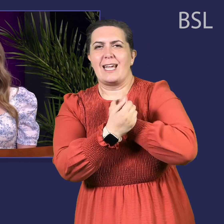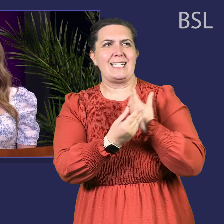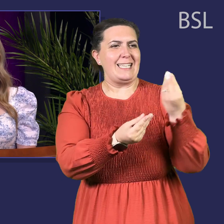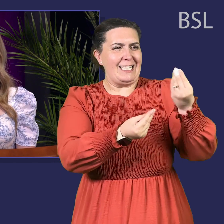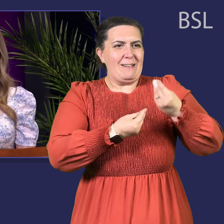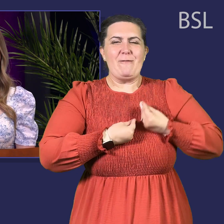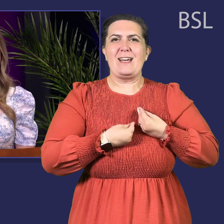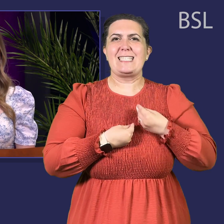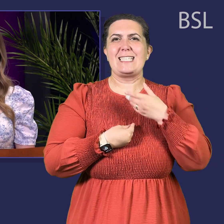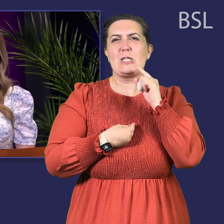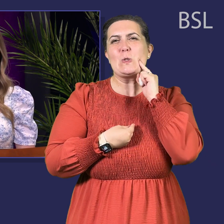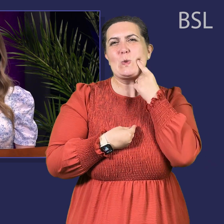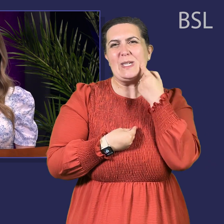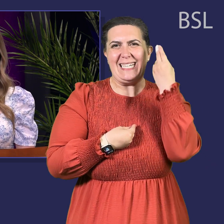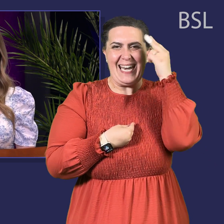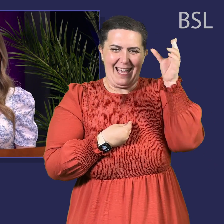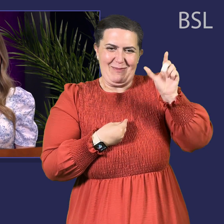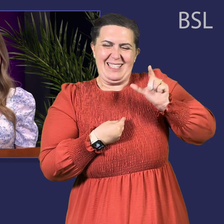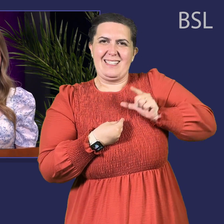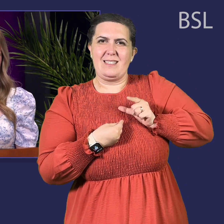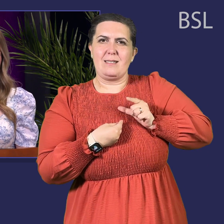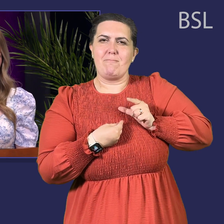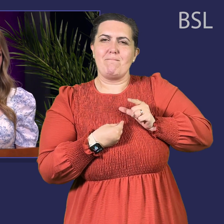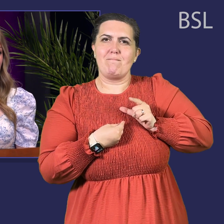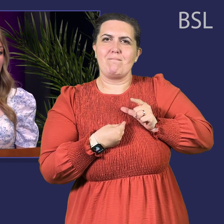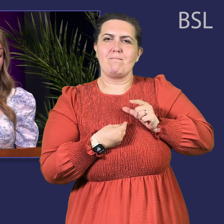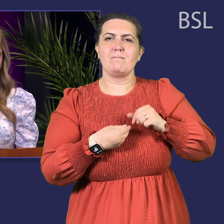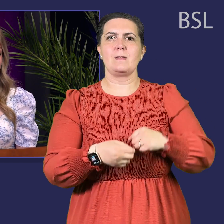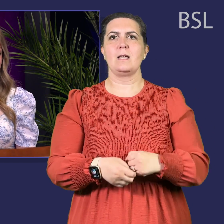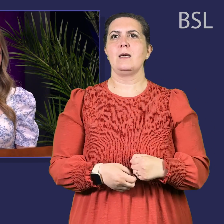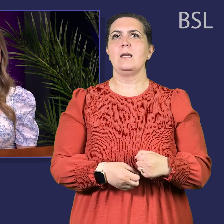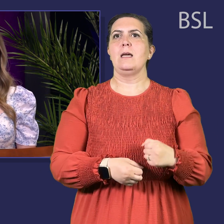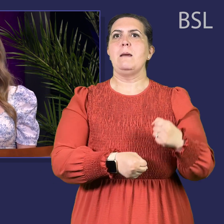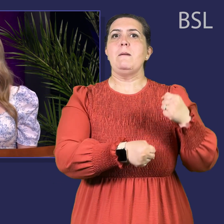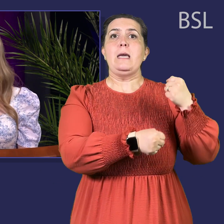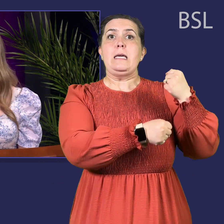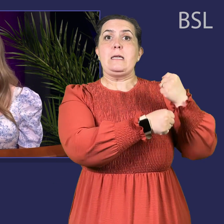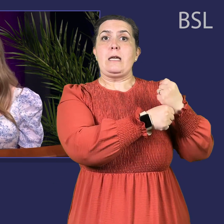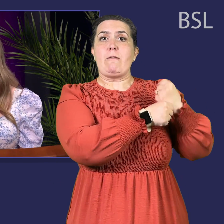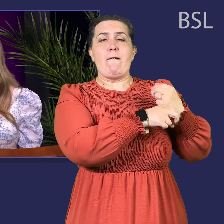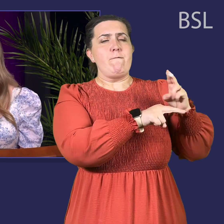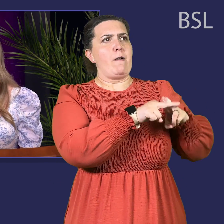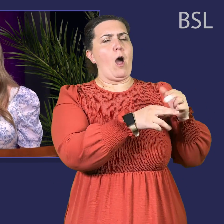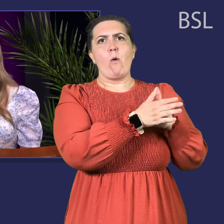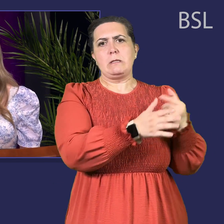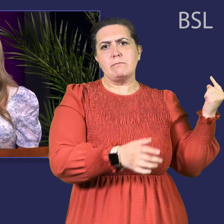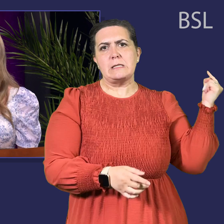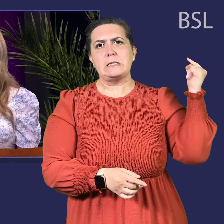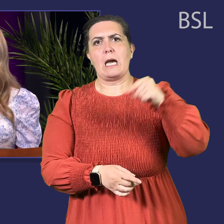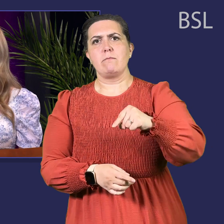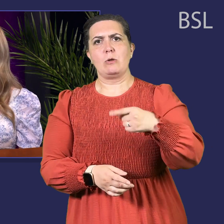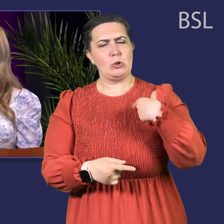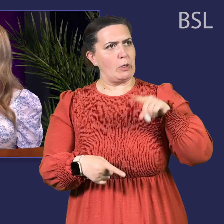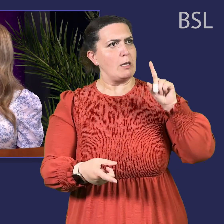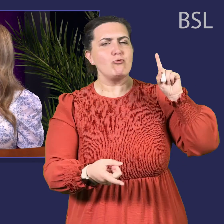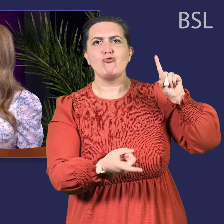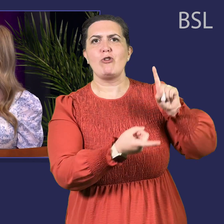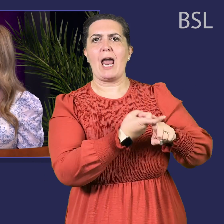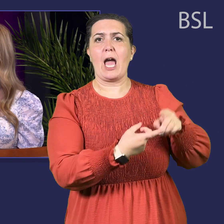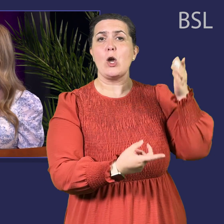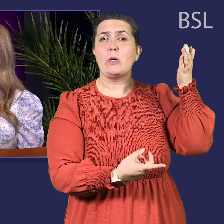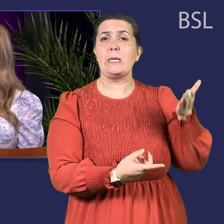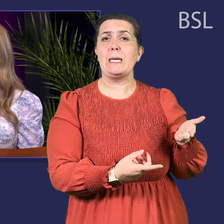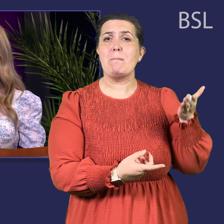hugs to his personalized nicknames, he has always been full of love. My grandfather is a man who shows up, a man who